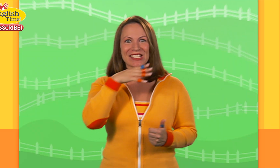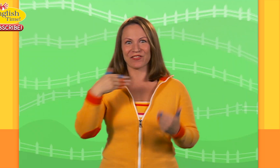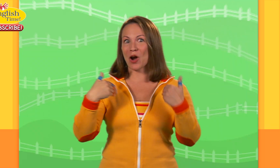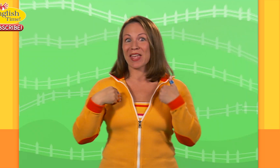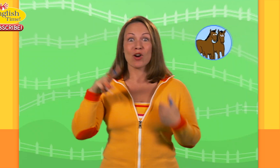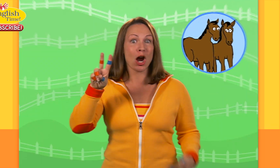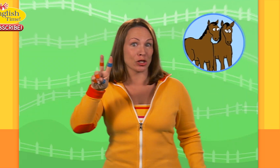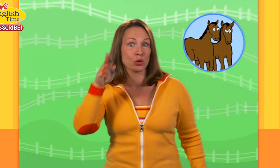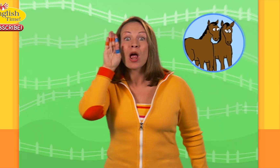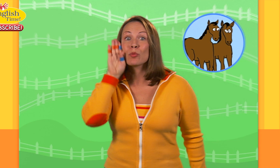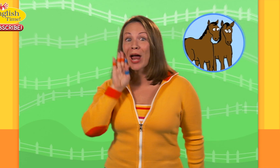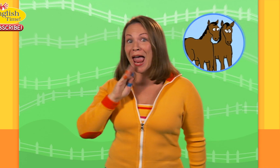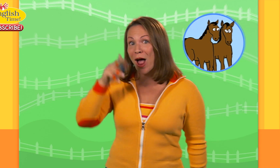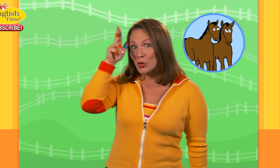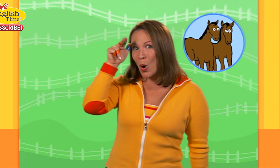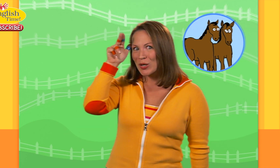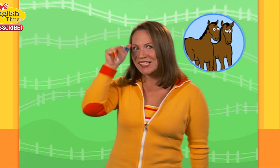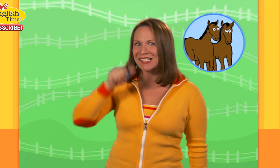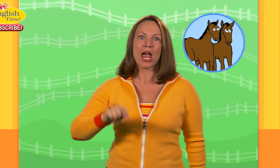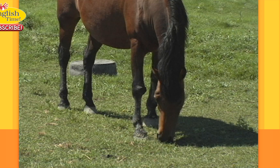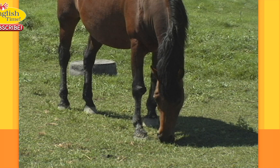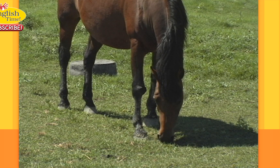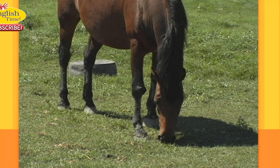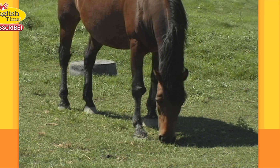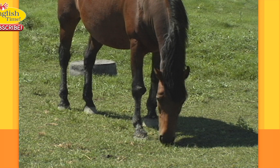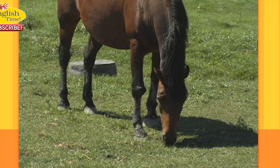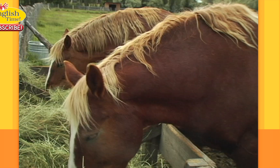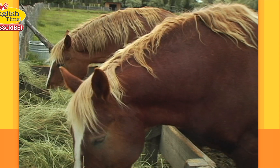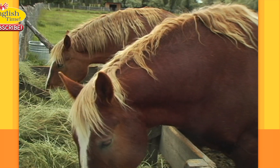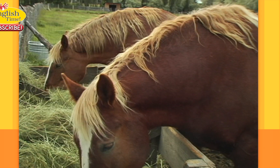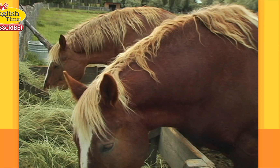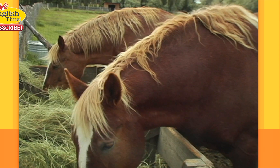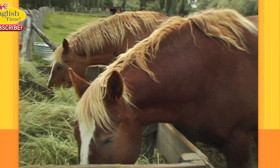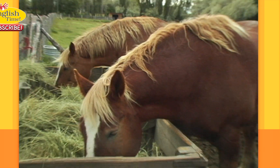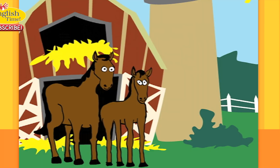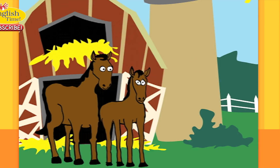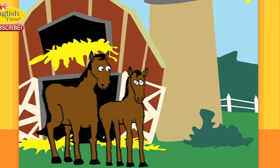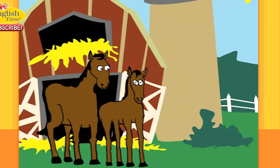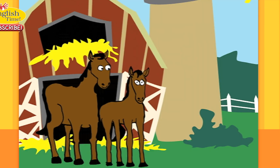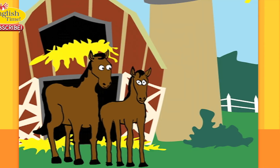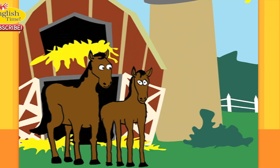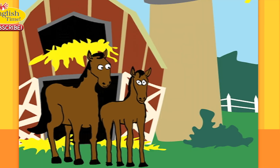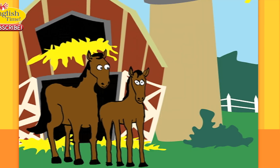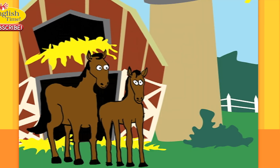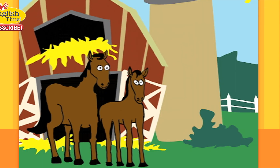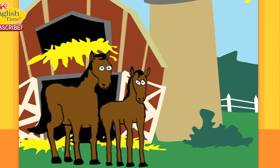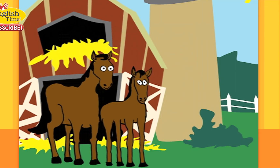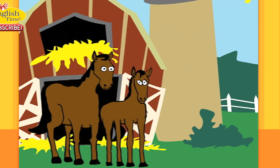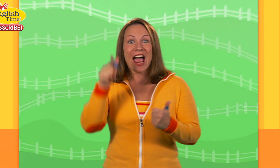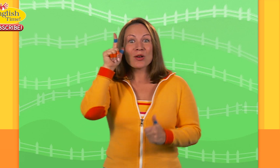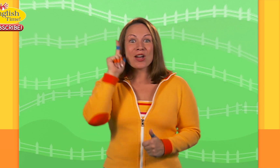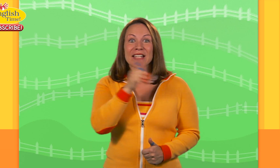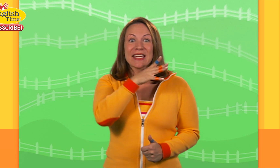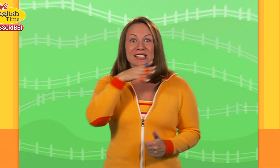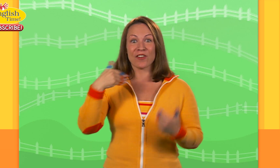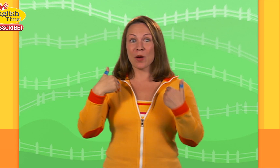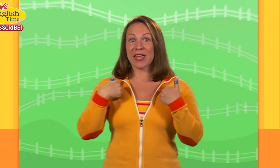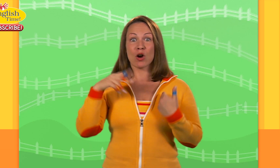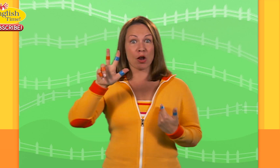farm there are 2 brown horses. One brown, 2 brown, 2 brown horses. Down on Leah's farm there are